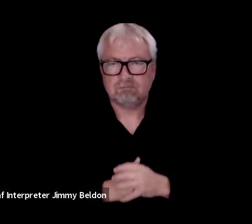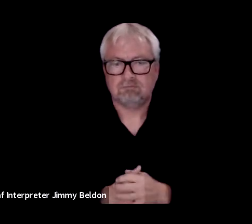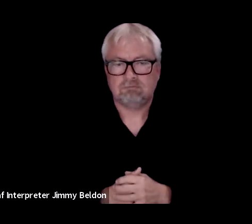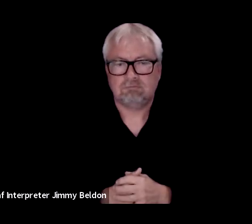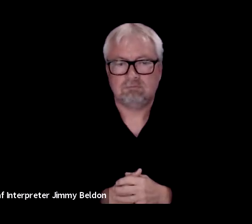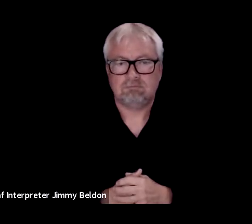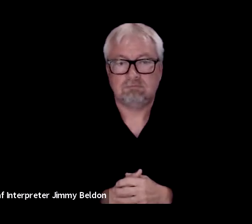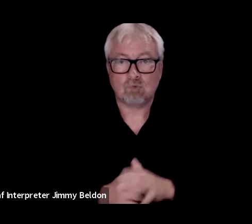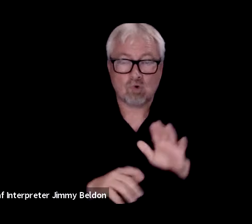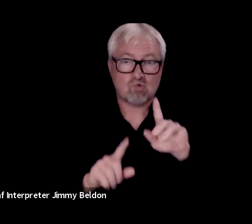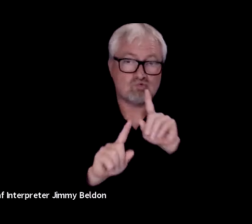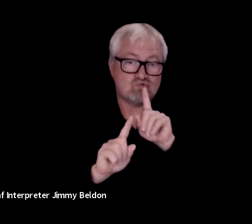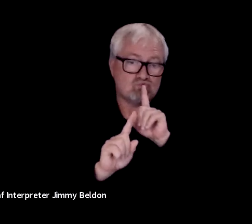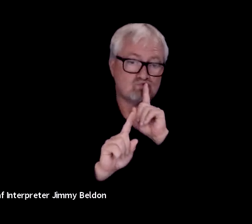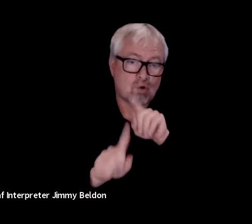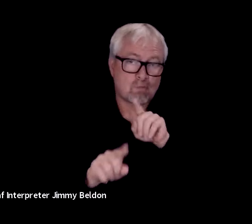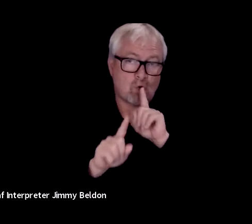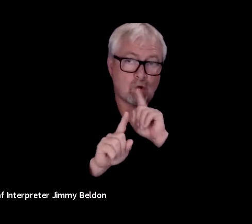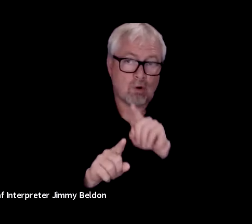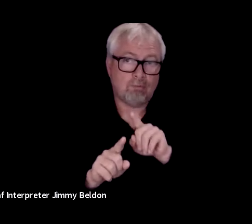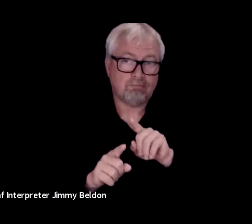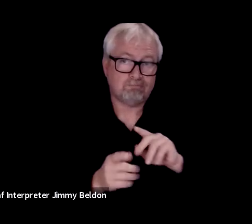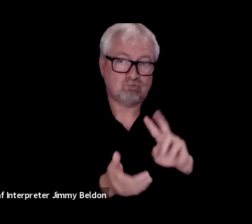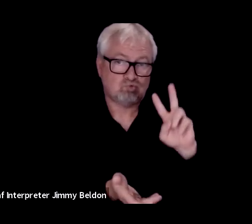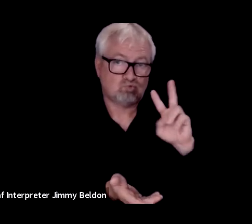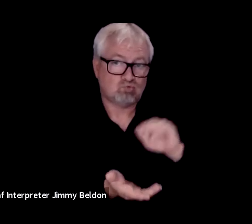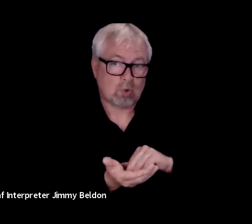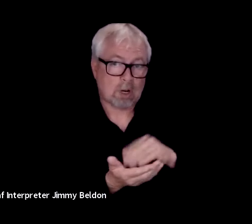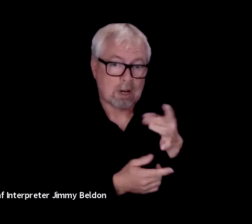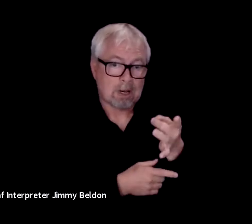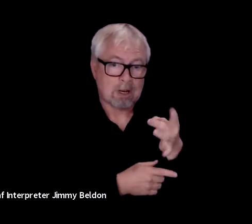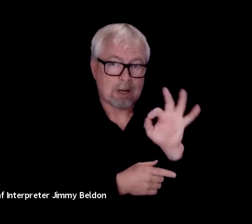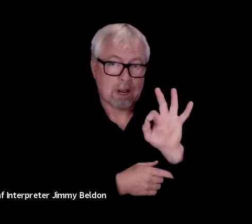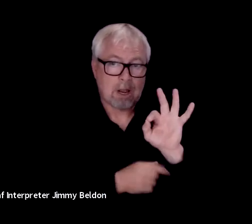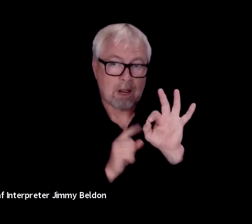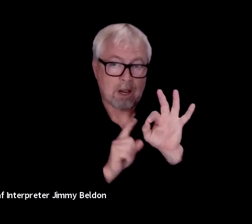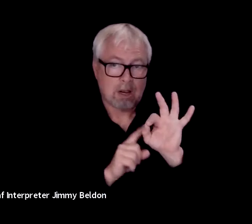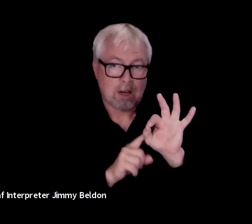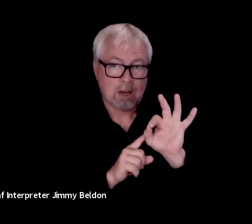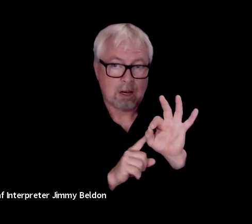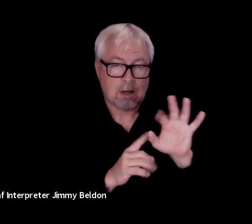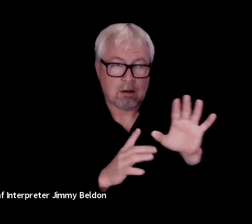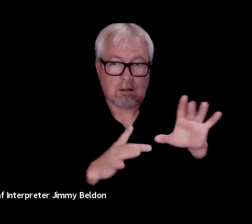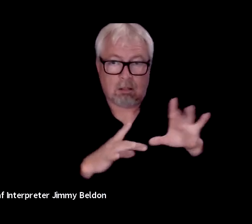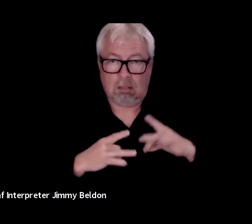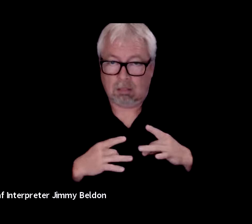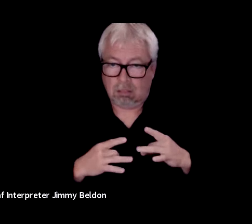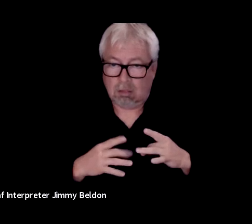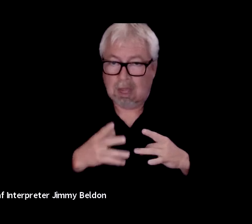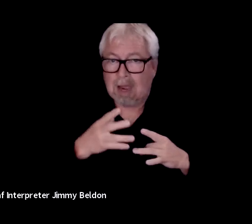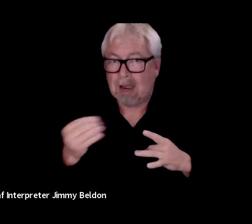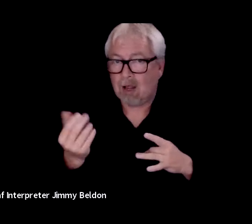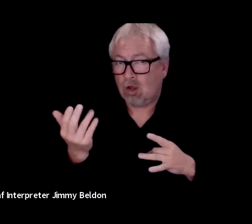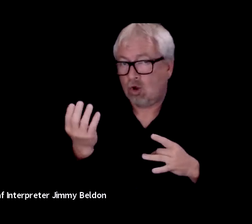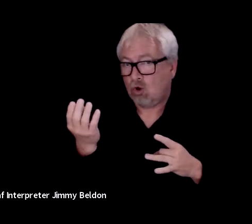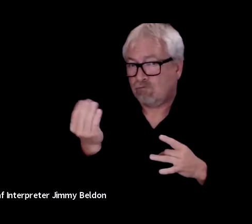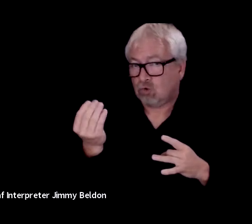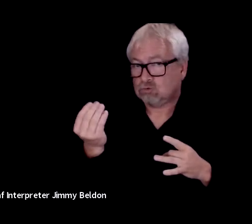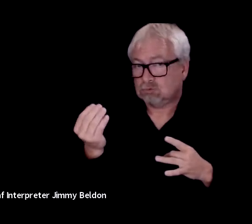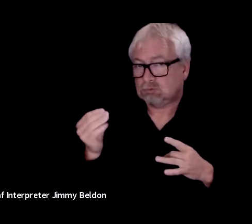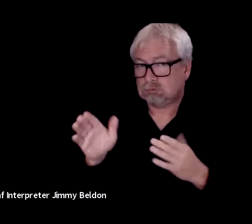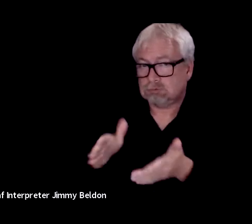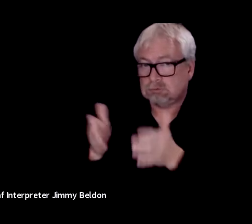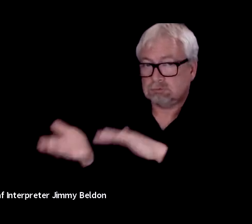2,089 cases today and 13 deaths today. This brings our cumulative pandemic totals to